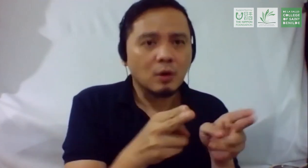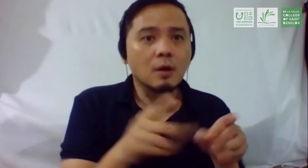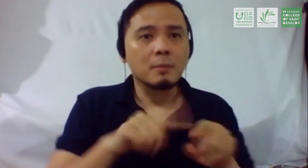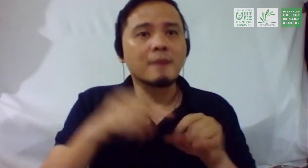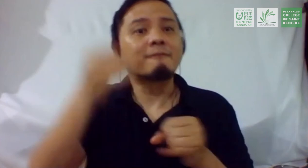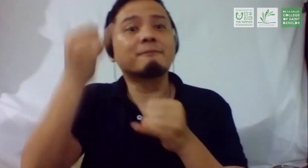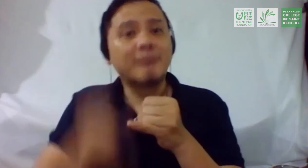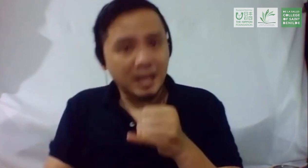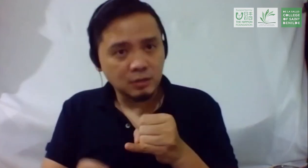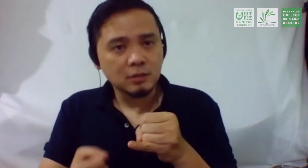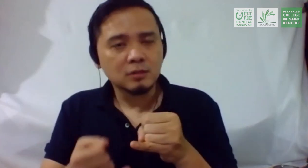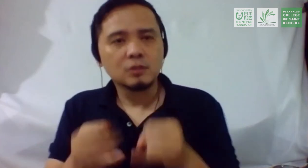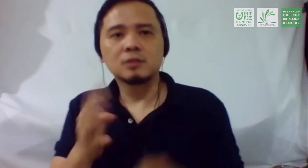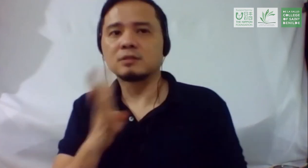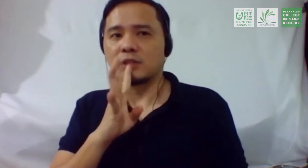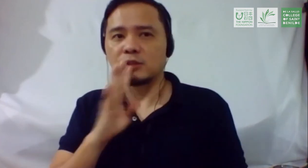not midterm, the final.